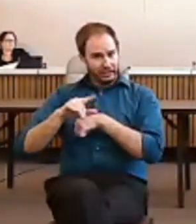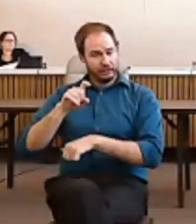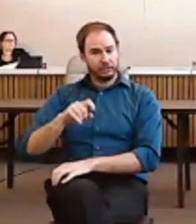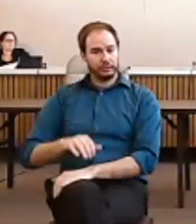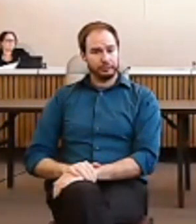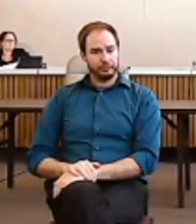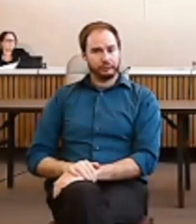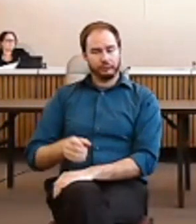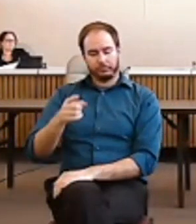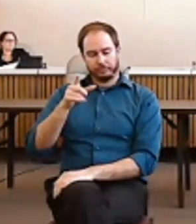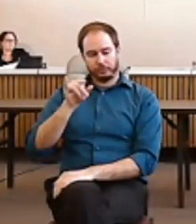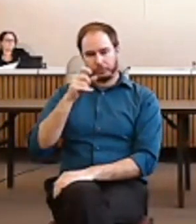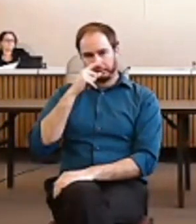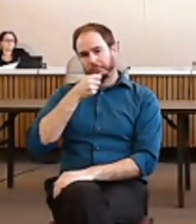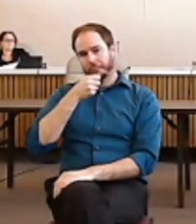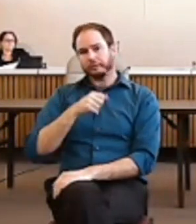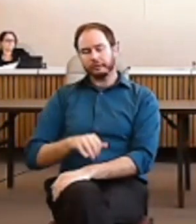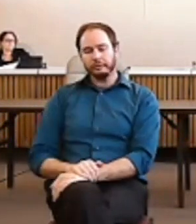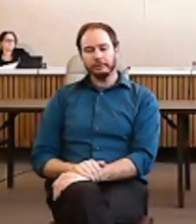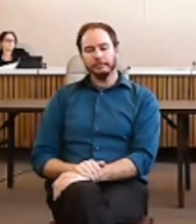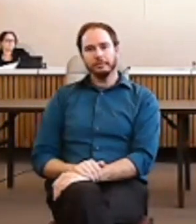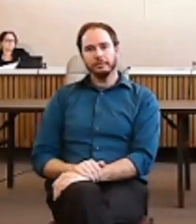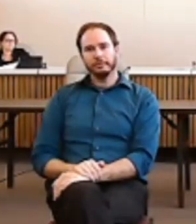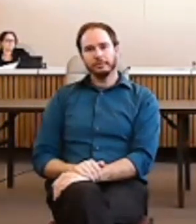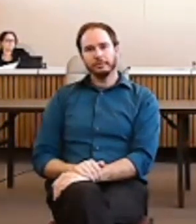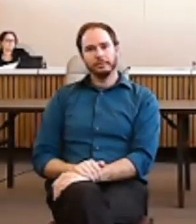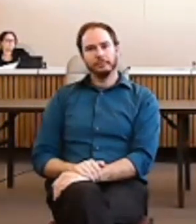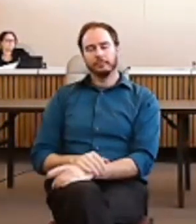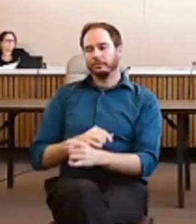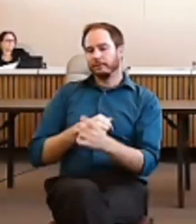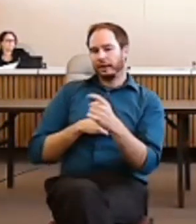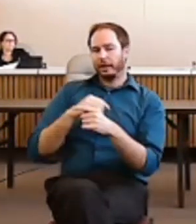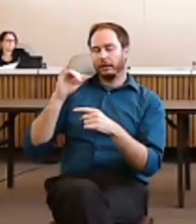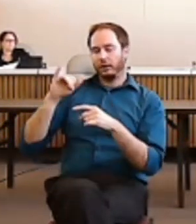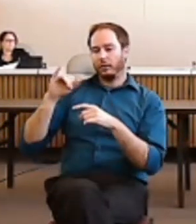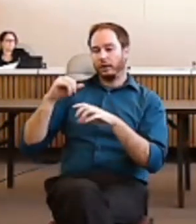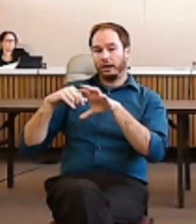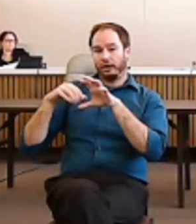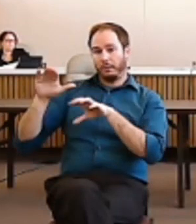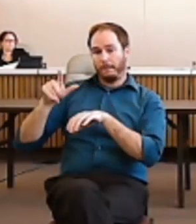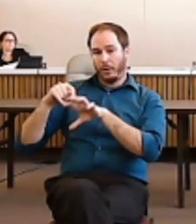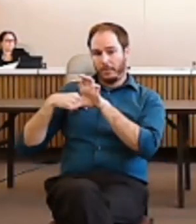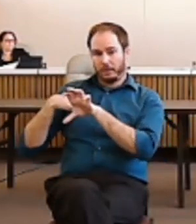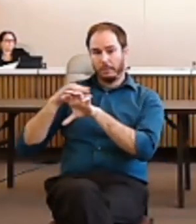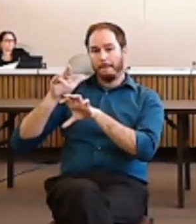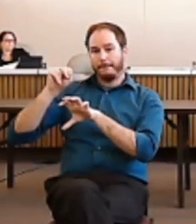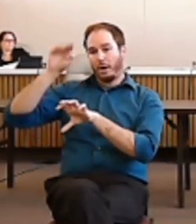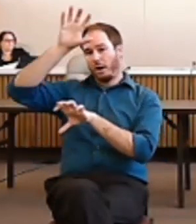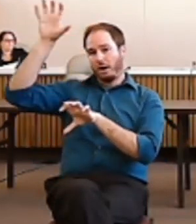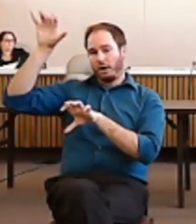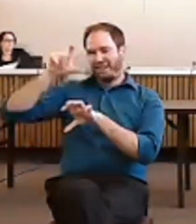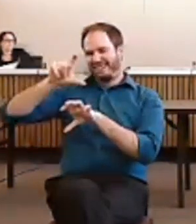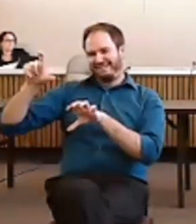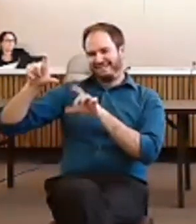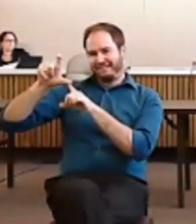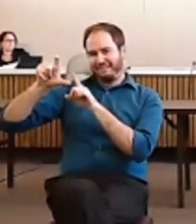I'm sorry, can Lois go back to a mic? I'm wondering if the land parcel down between where we're building, he's building